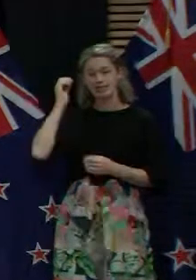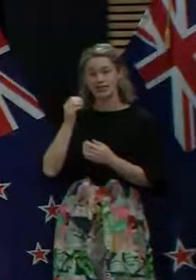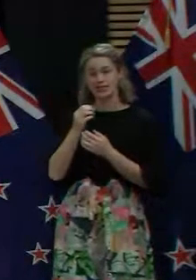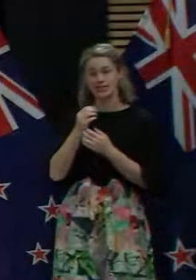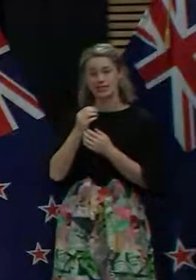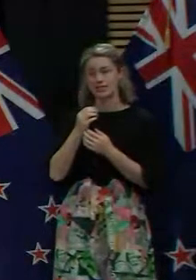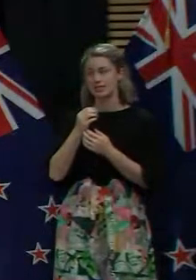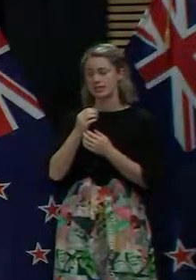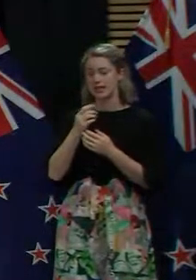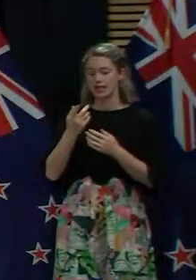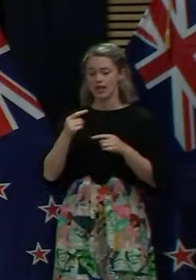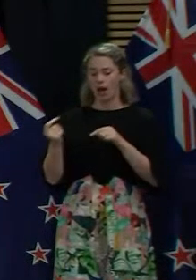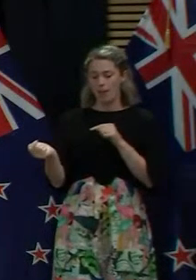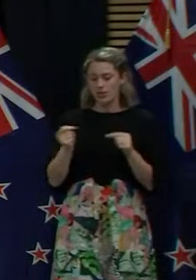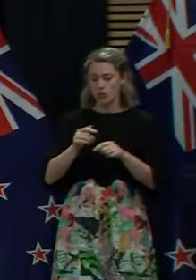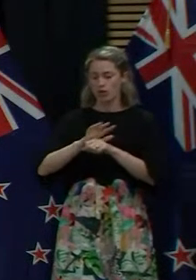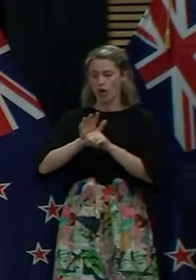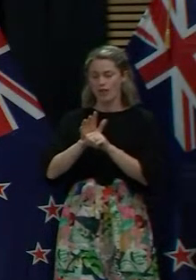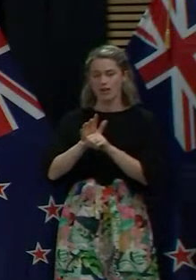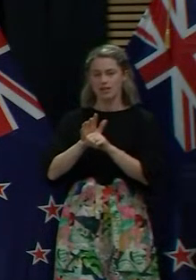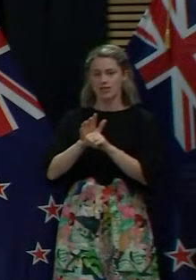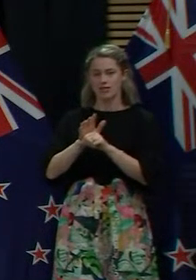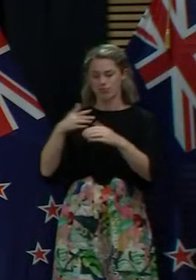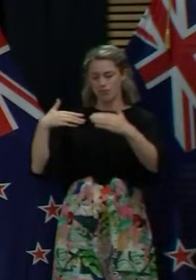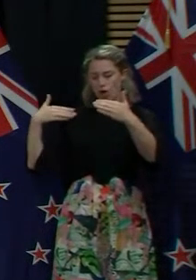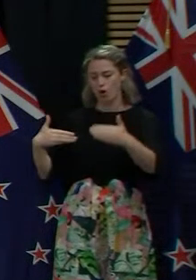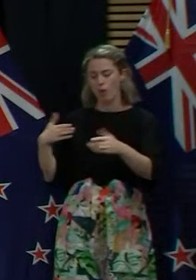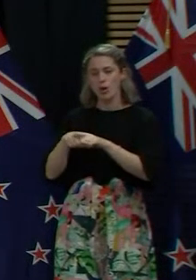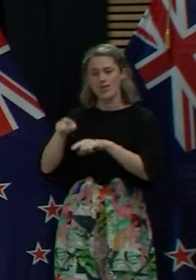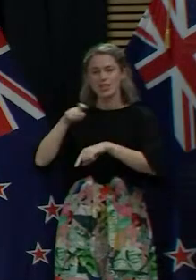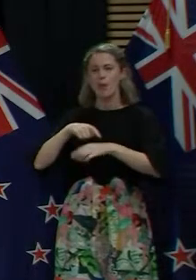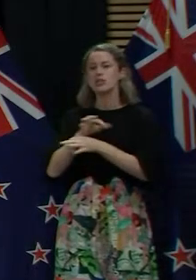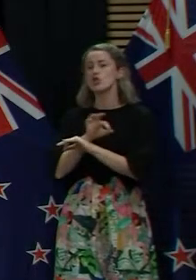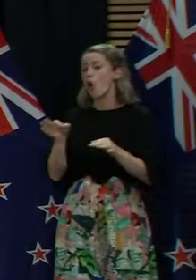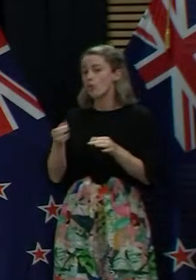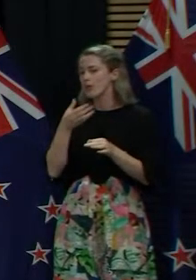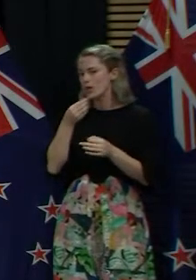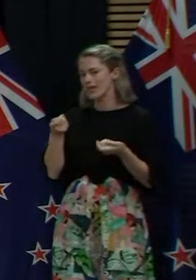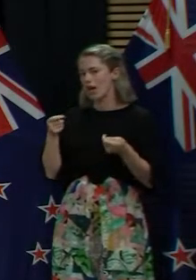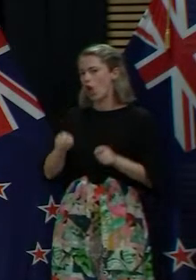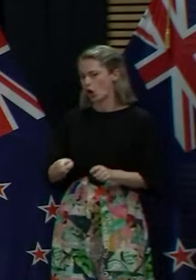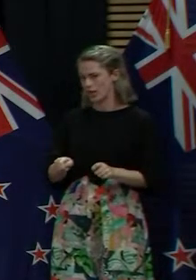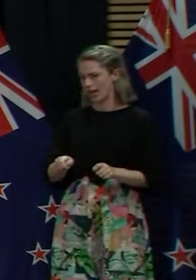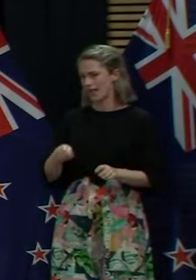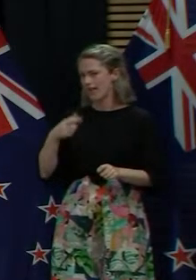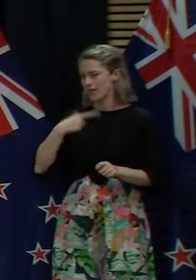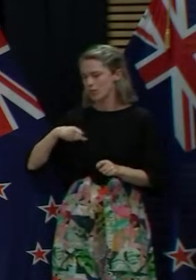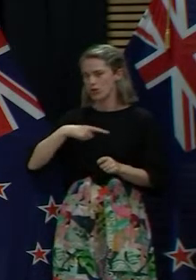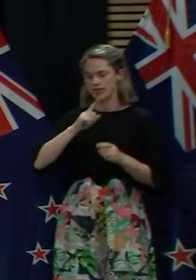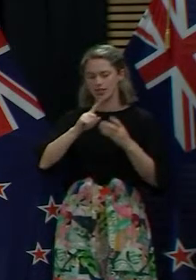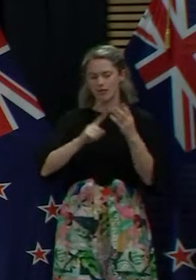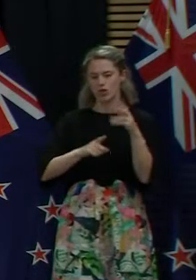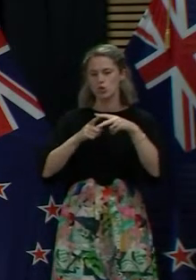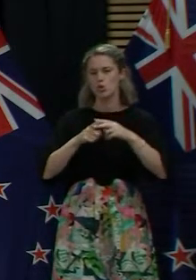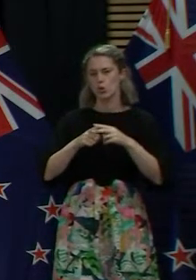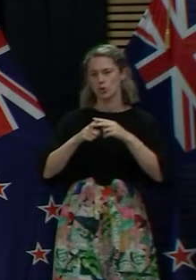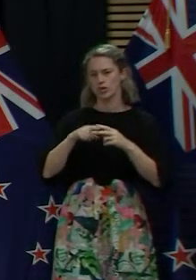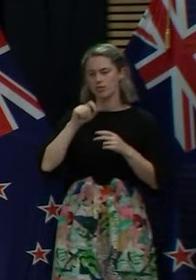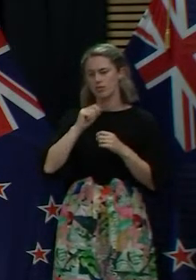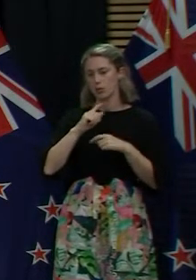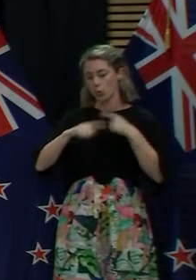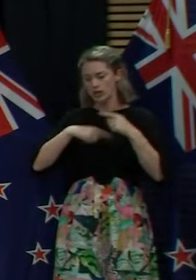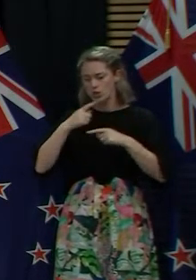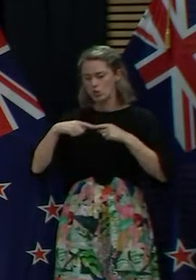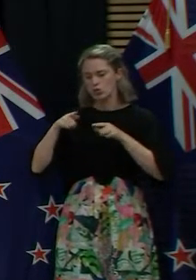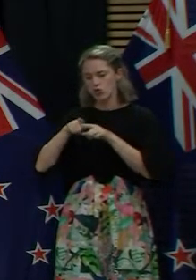battle against COVID-19, we have not been in lockdowns, and that's because of the suite of tools that we've used. And that will continue to be our focus. But